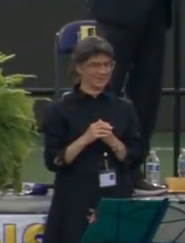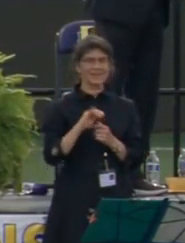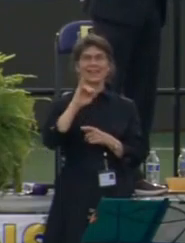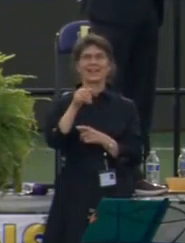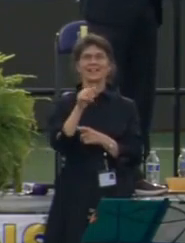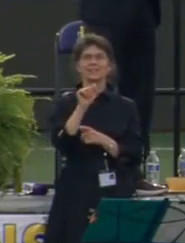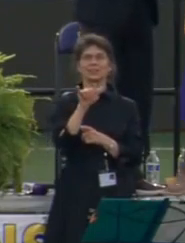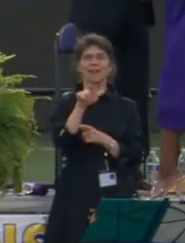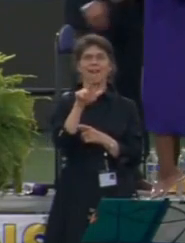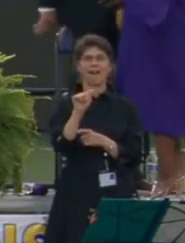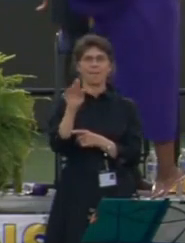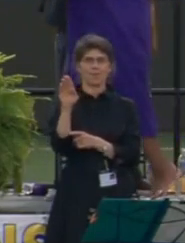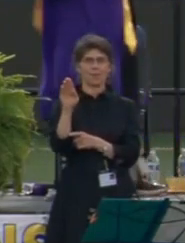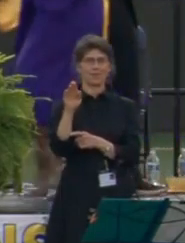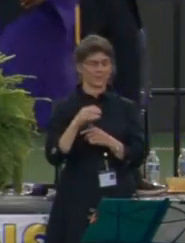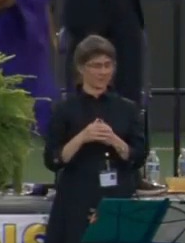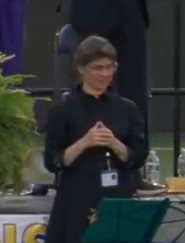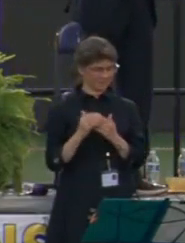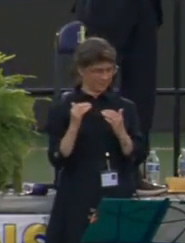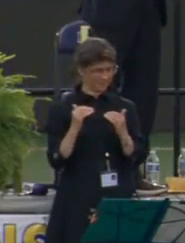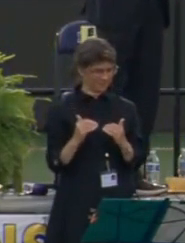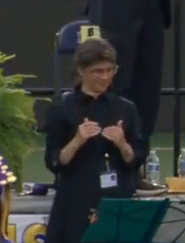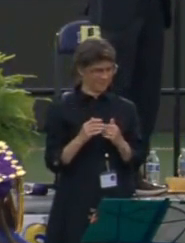Jayla Buford.